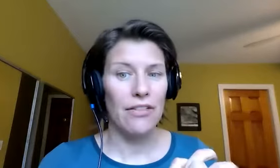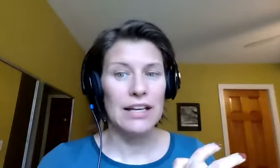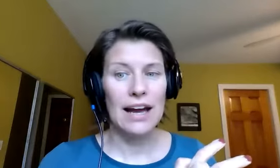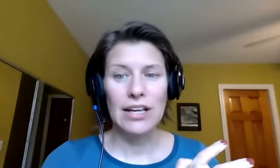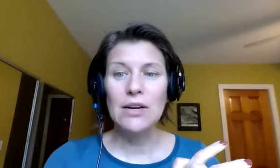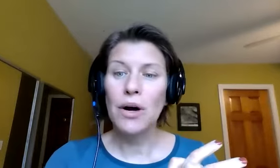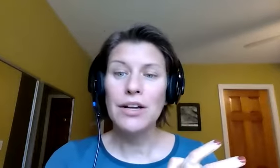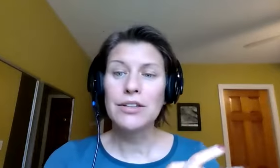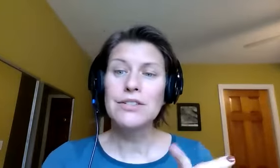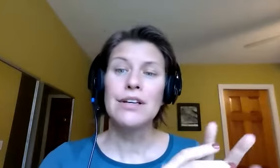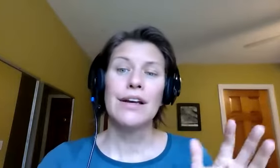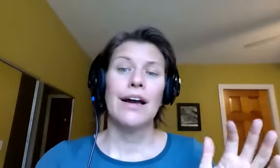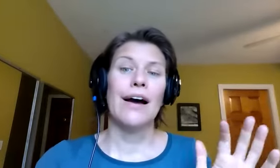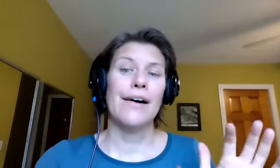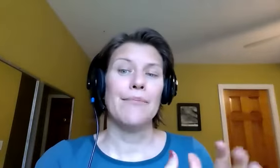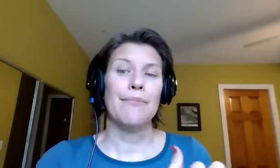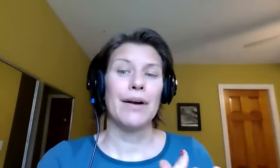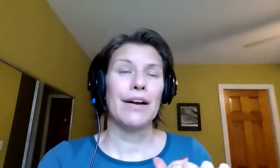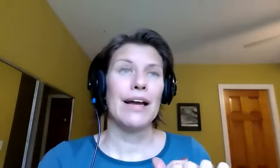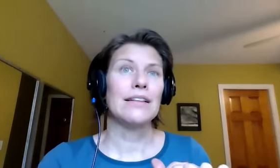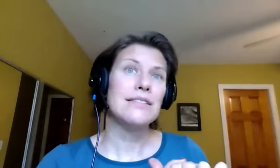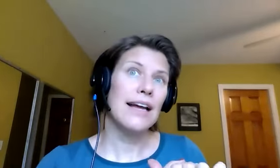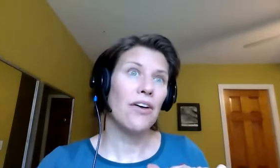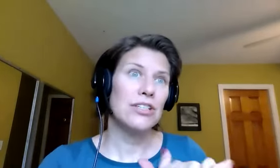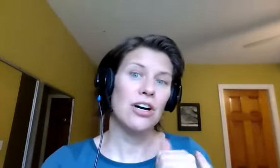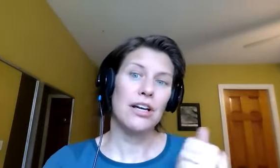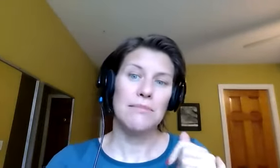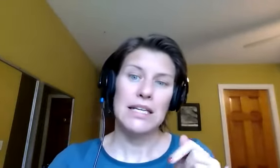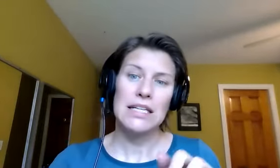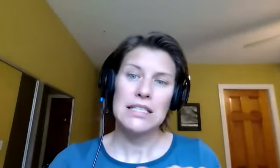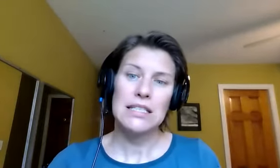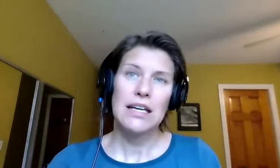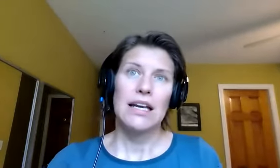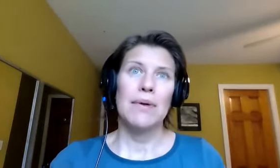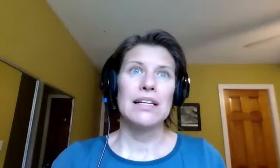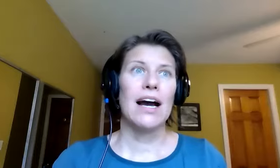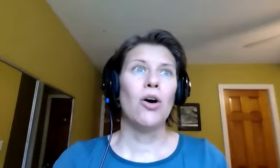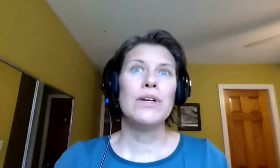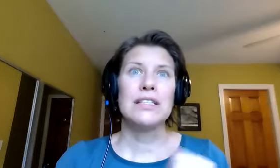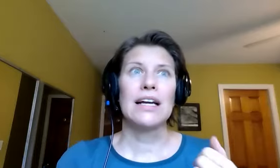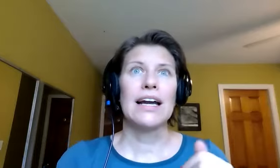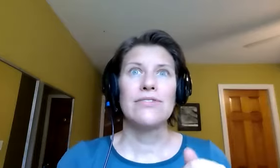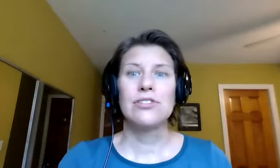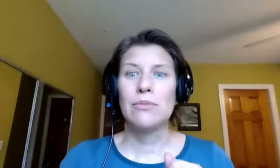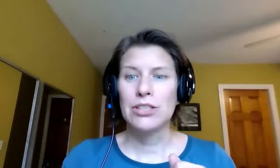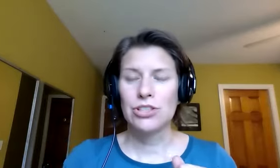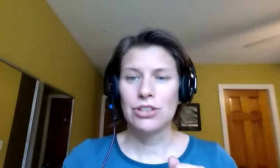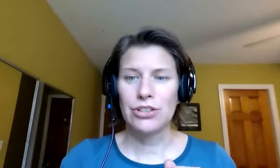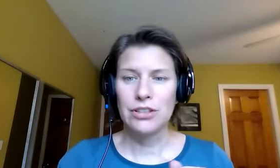they navigate waters, um, book and listen to how they talk in meetings, because I always think I have so much to learn